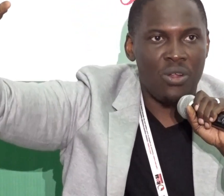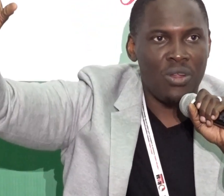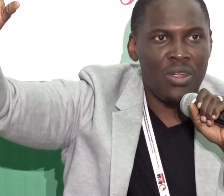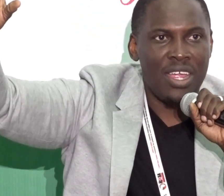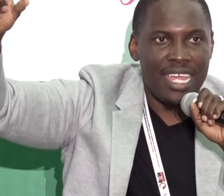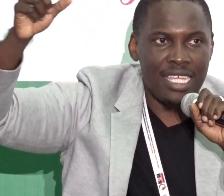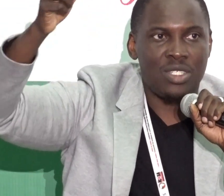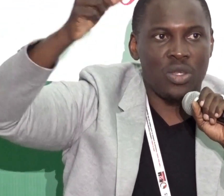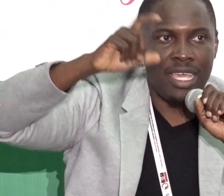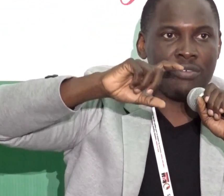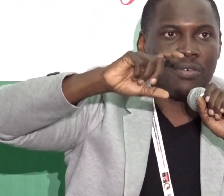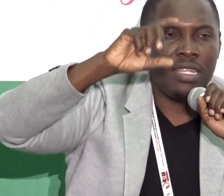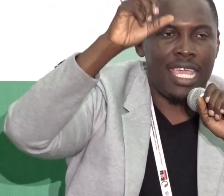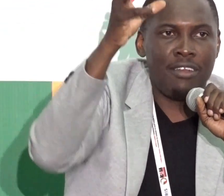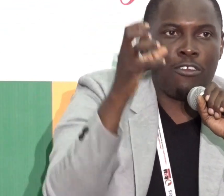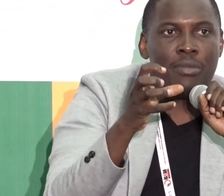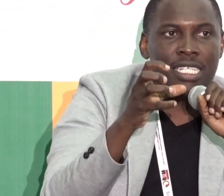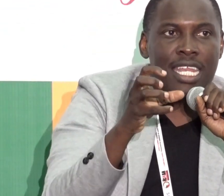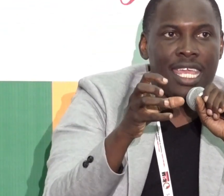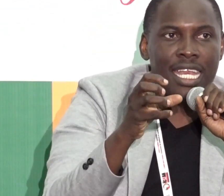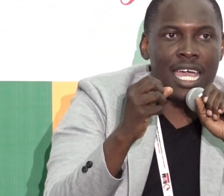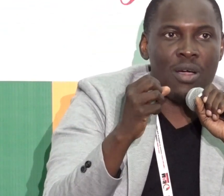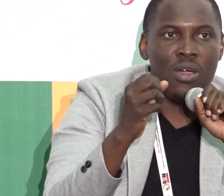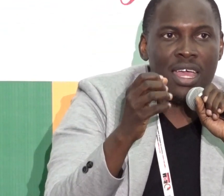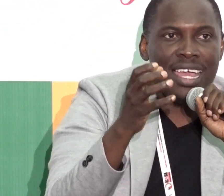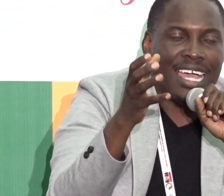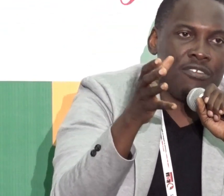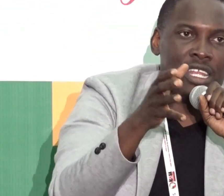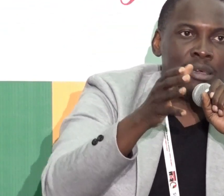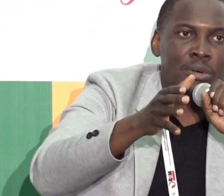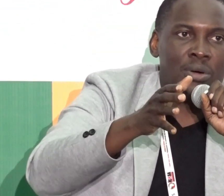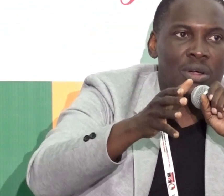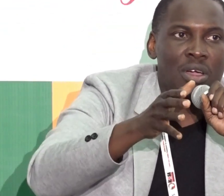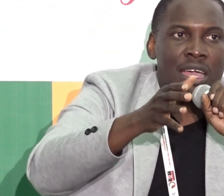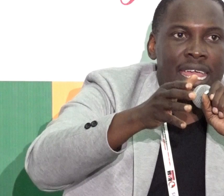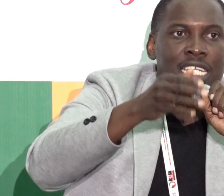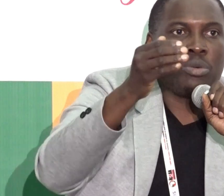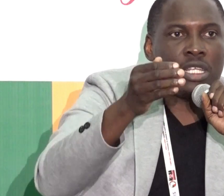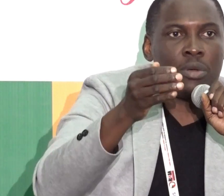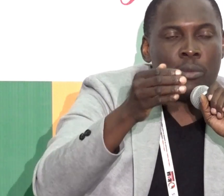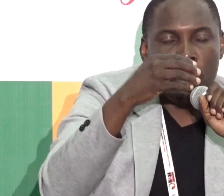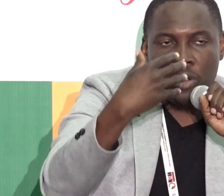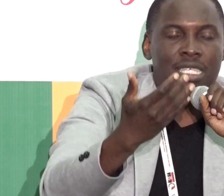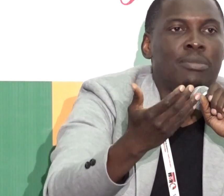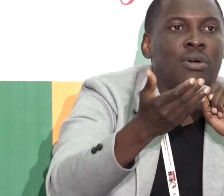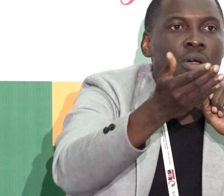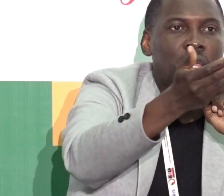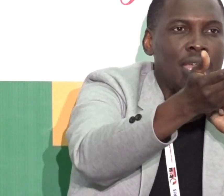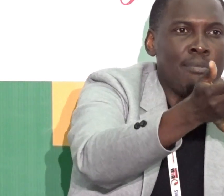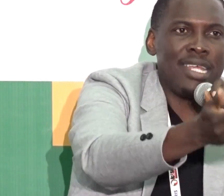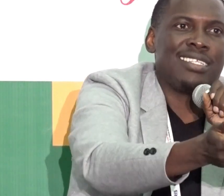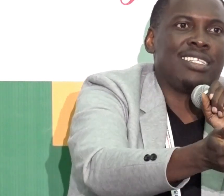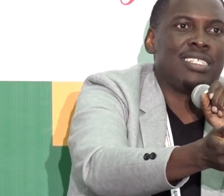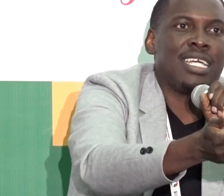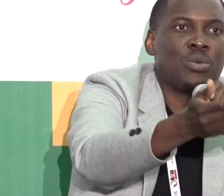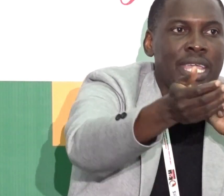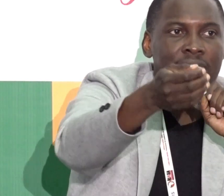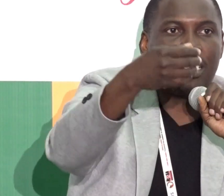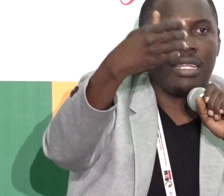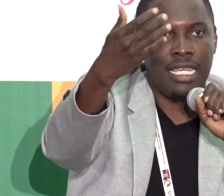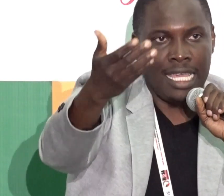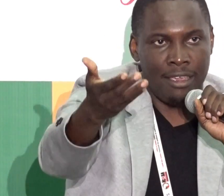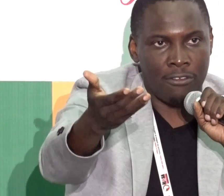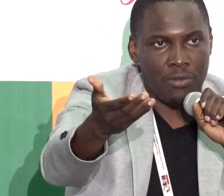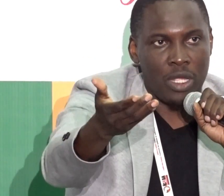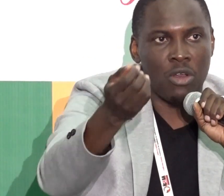goal is to have the information here now available as possible message that we